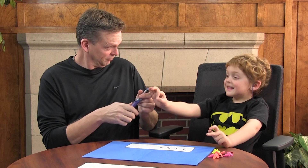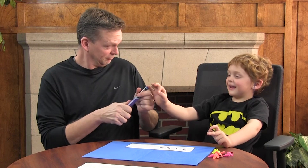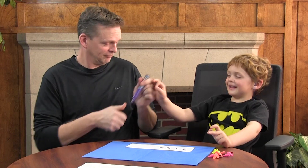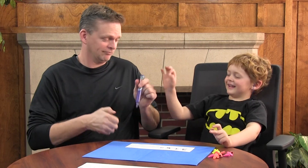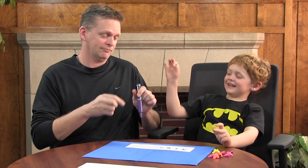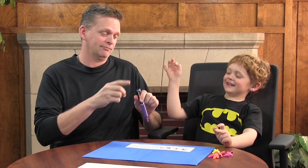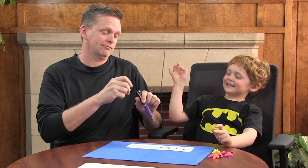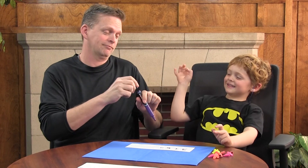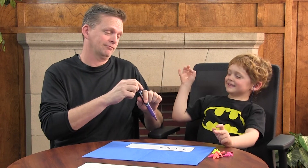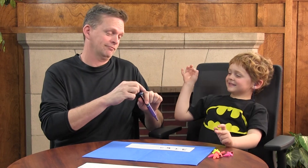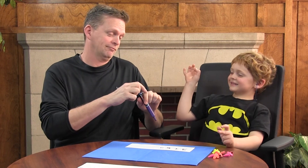Do you want to write it down?